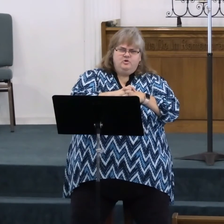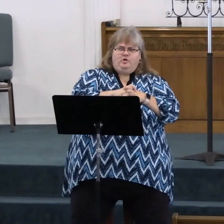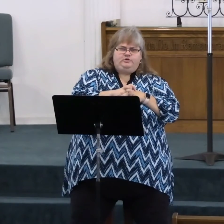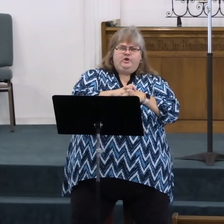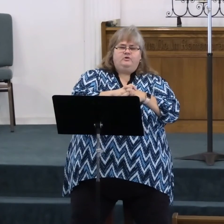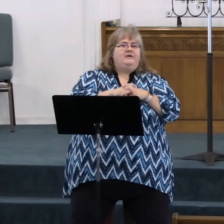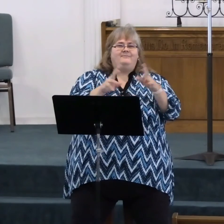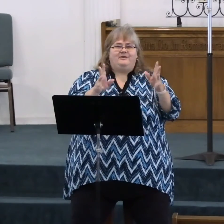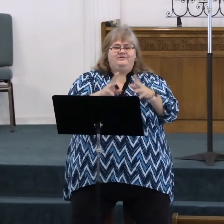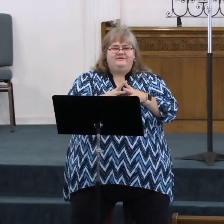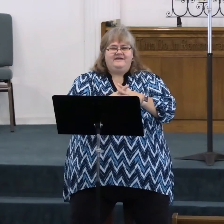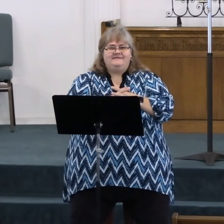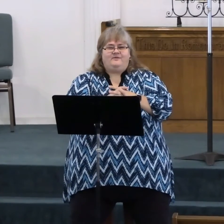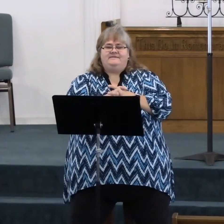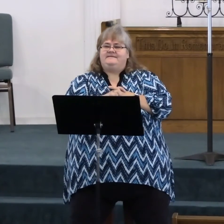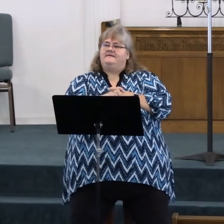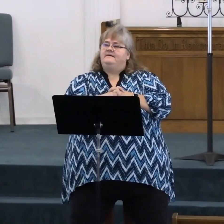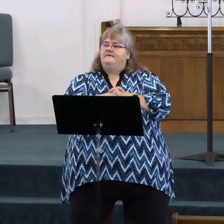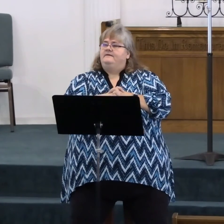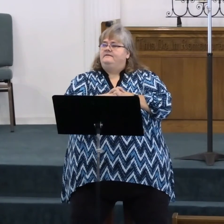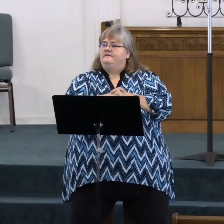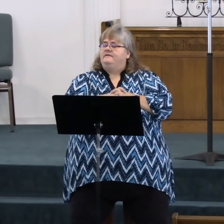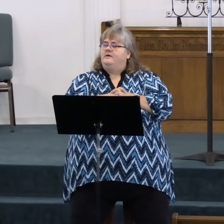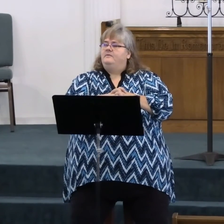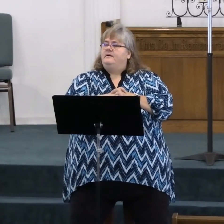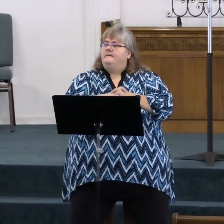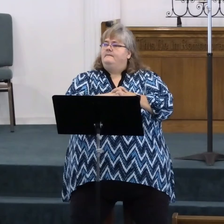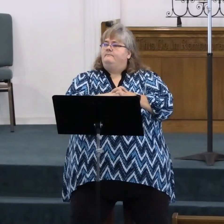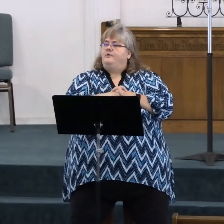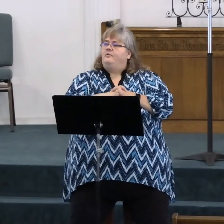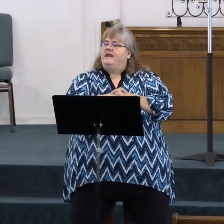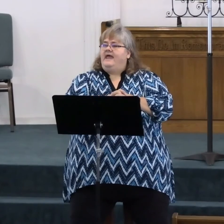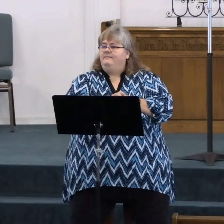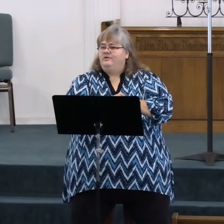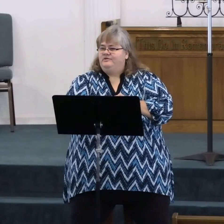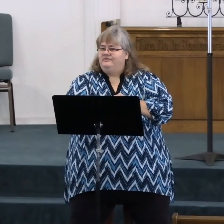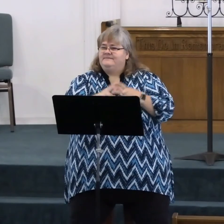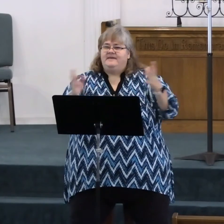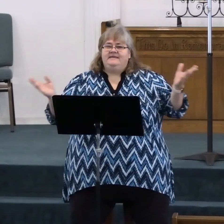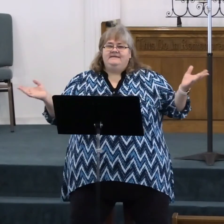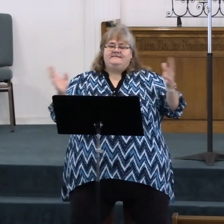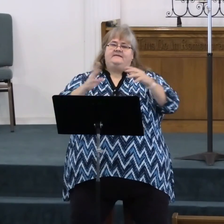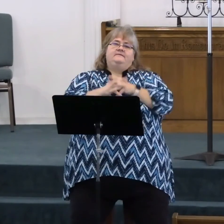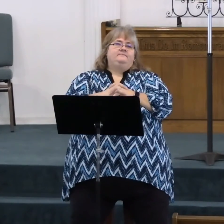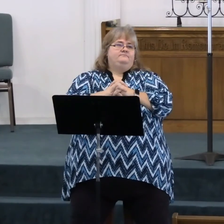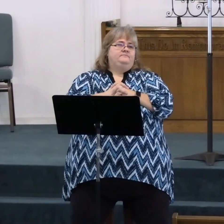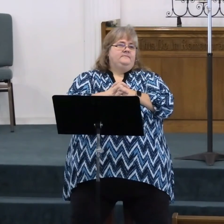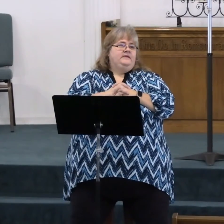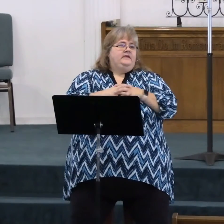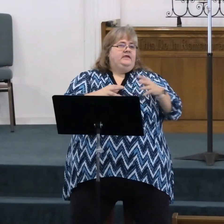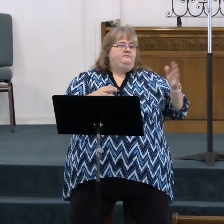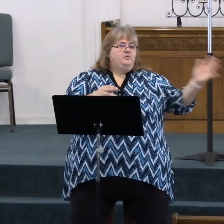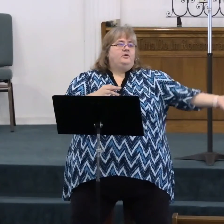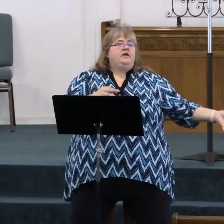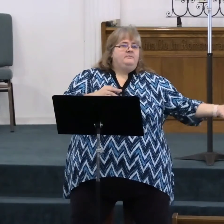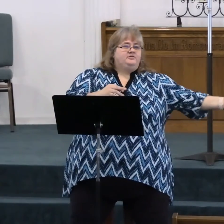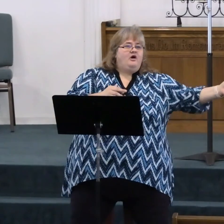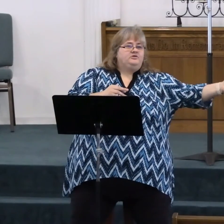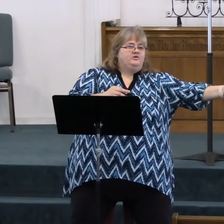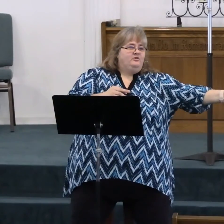a sinner. I'm not going to do that. It's crazy, you know. But what I am going to do is make it easy. If you want to come and talk to the